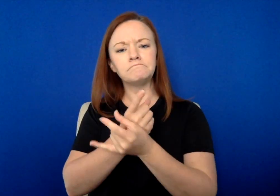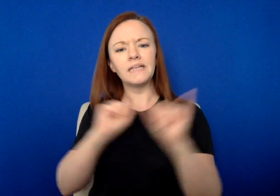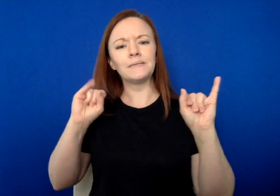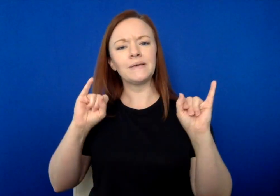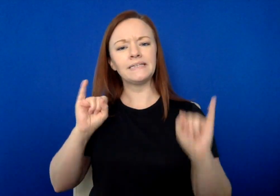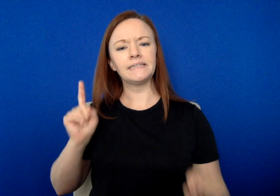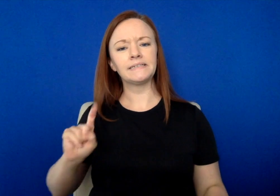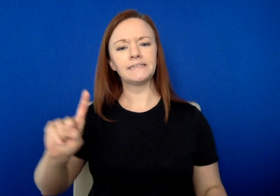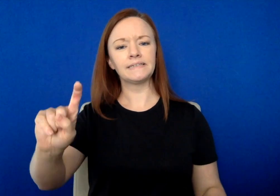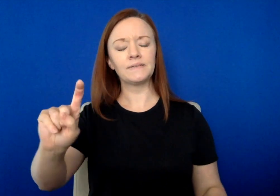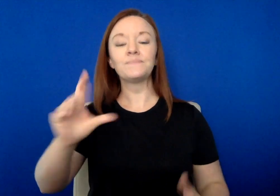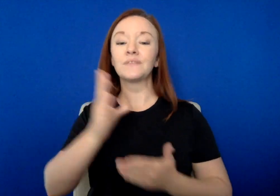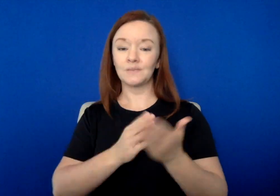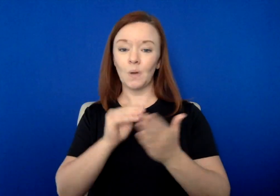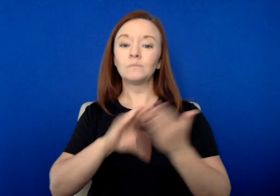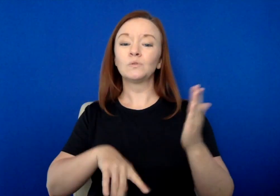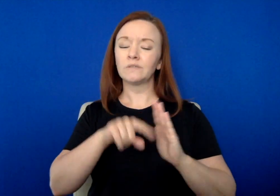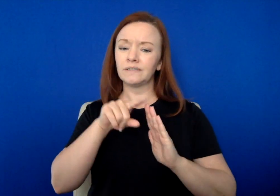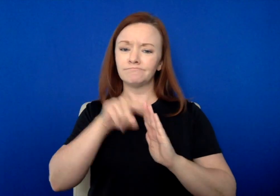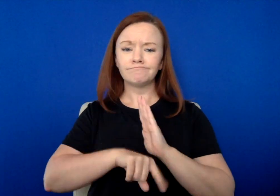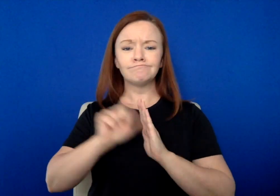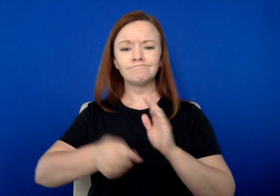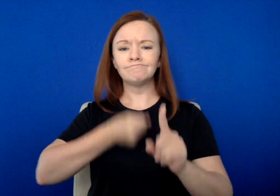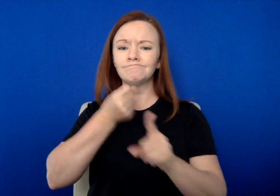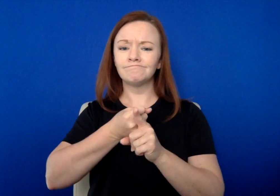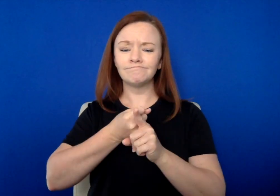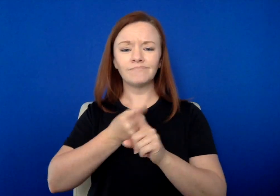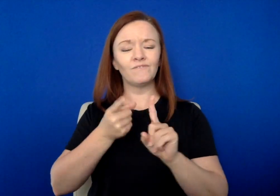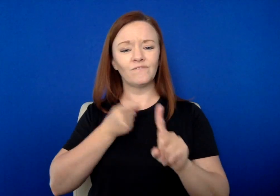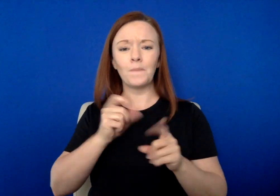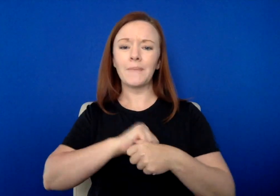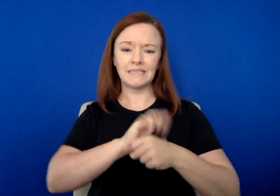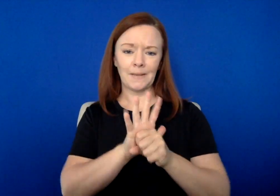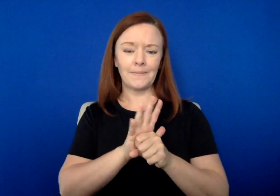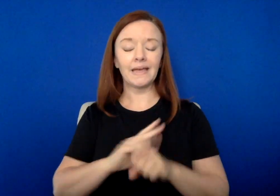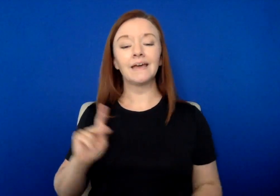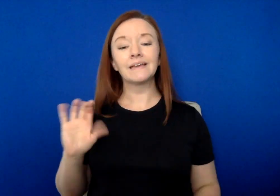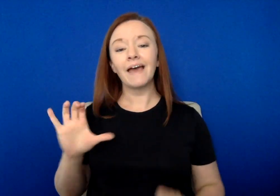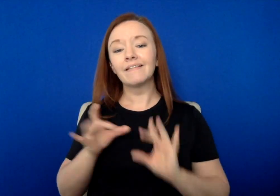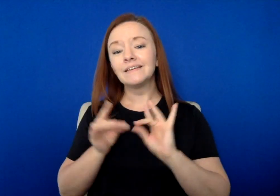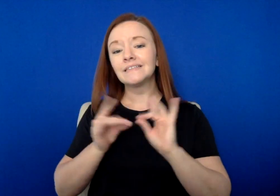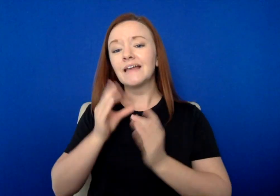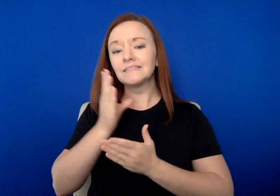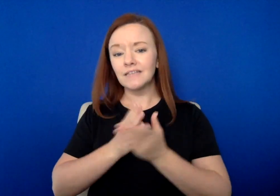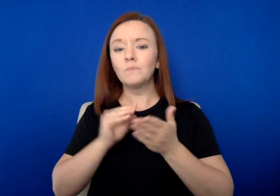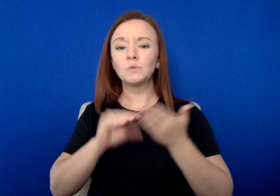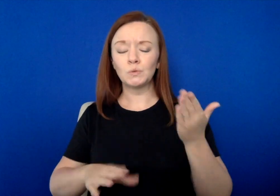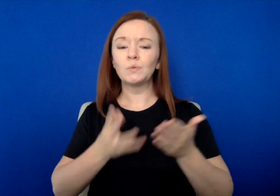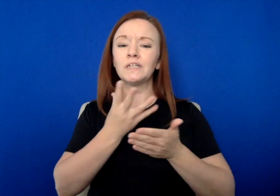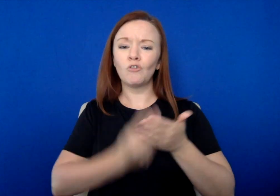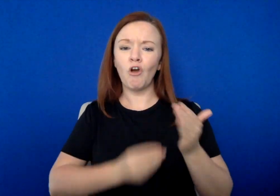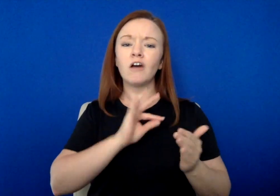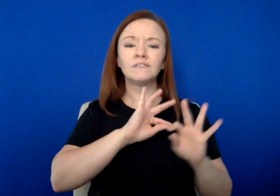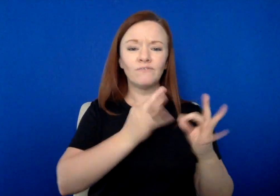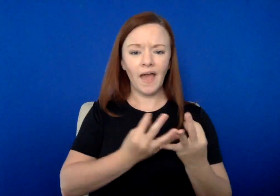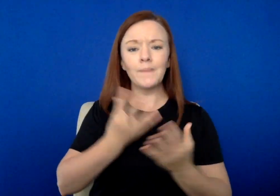deeply affected by the pandemic. Creasy says some lost loved ones or members of their communities. Some of them are coming back